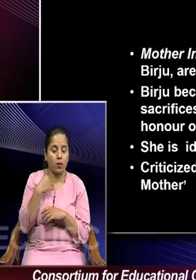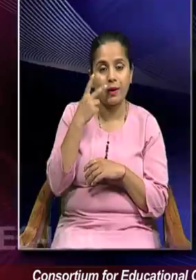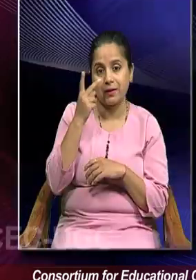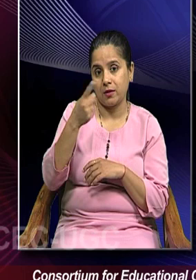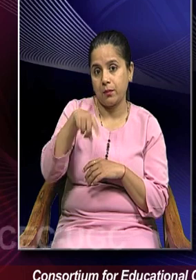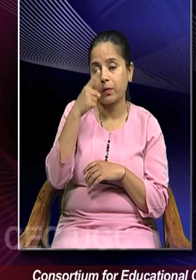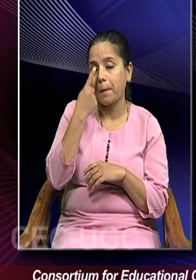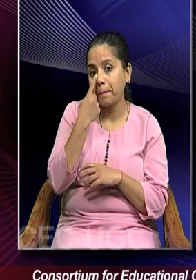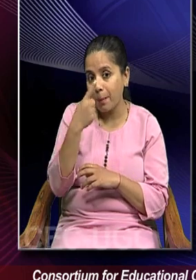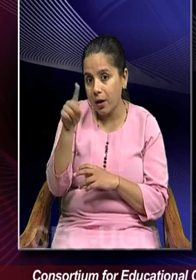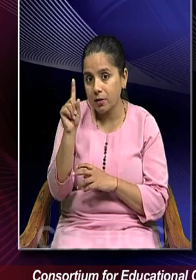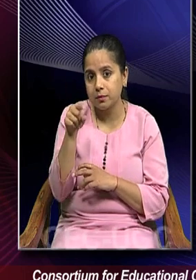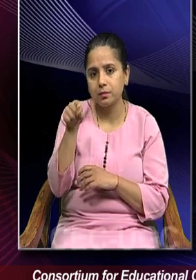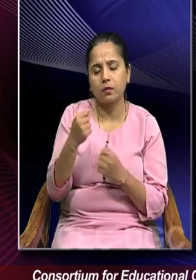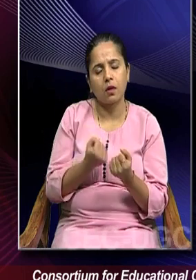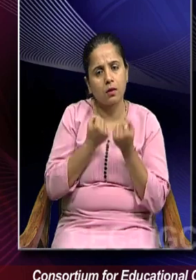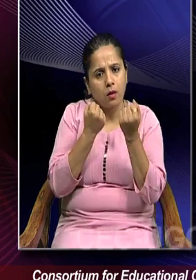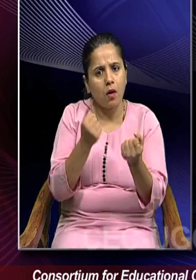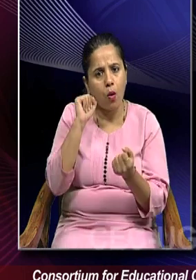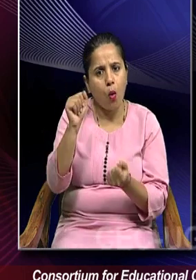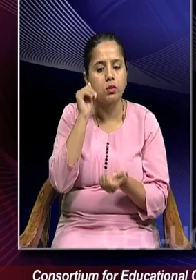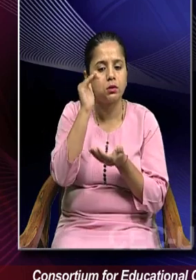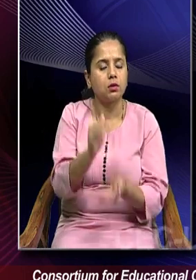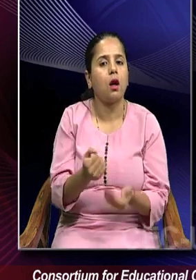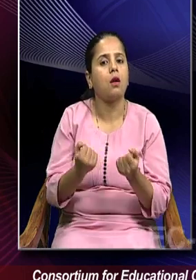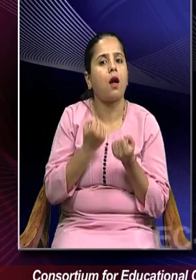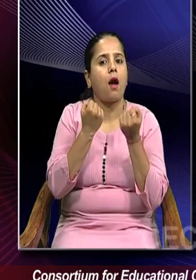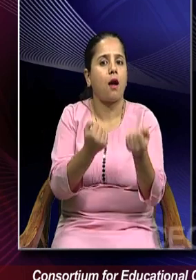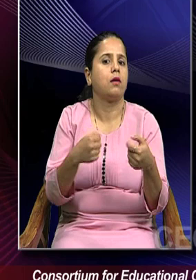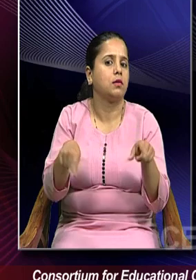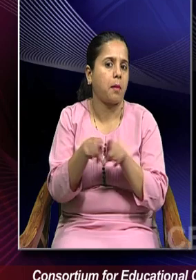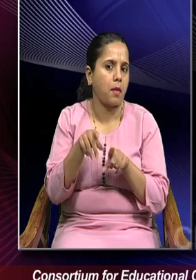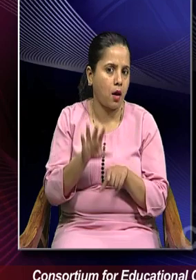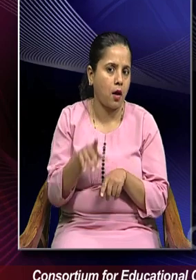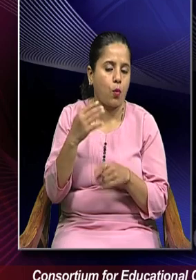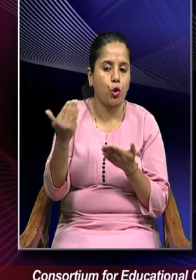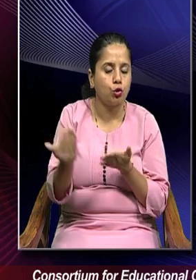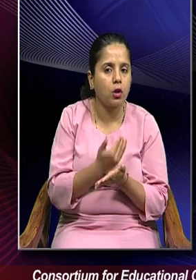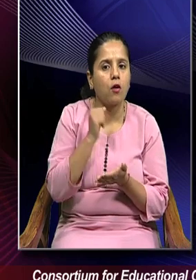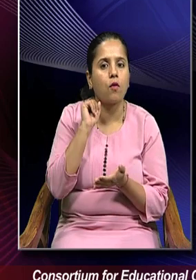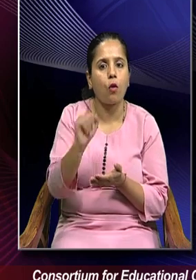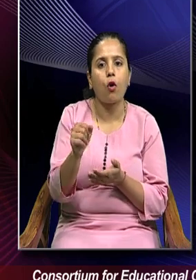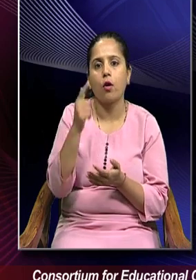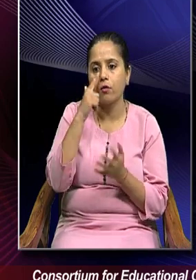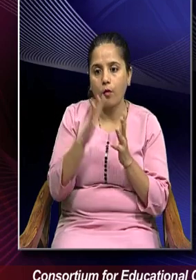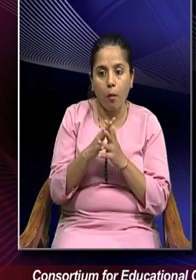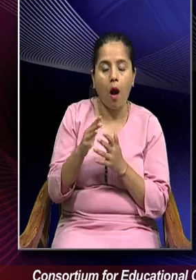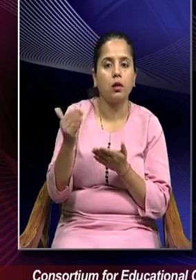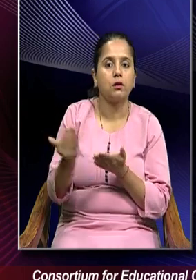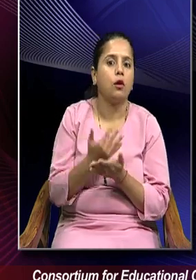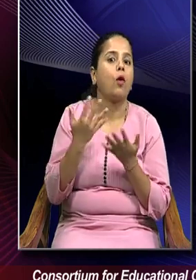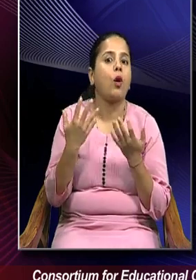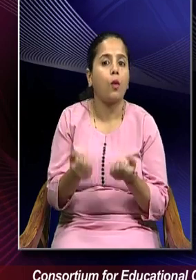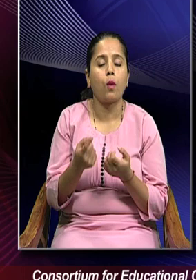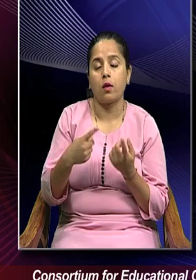how mother sacrifices her own son in the end to save the honor of a girl. So